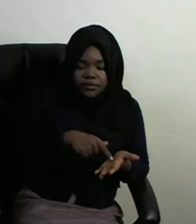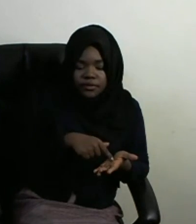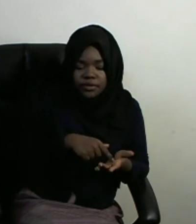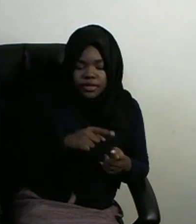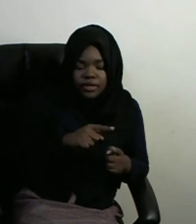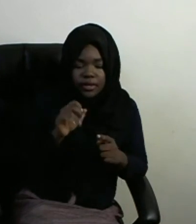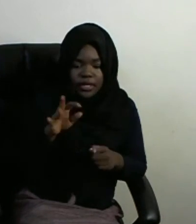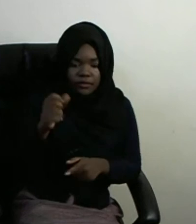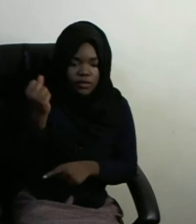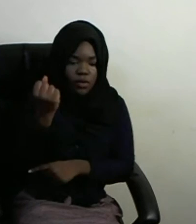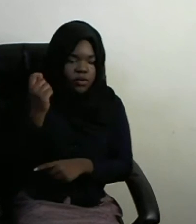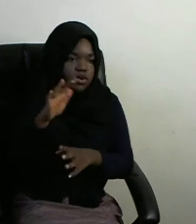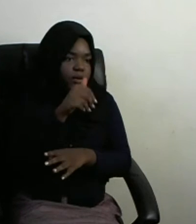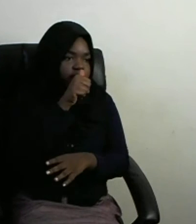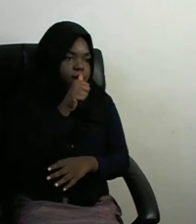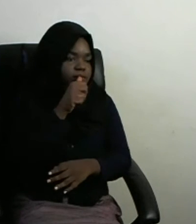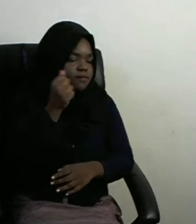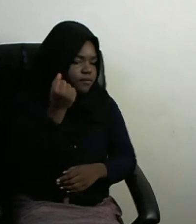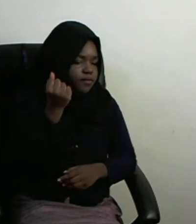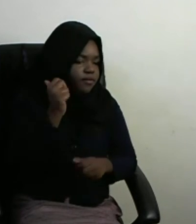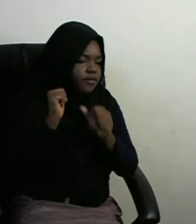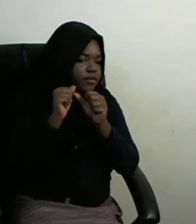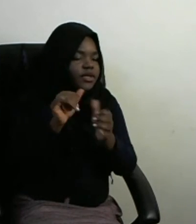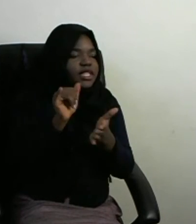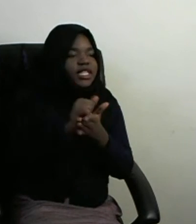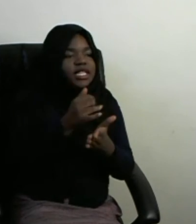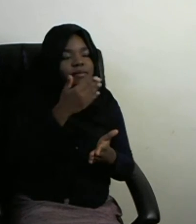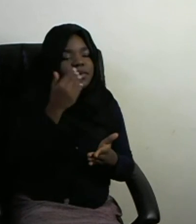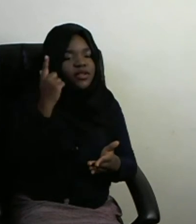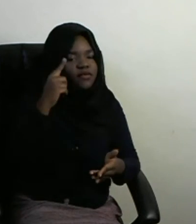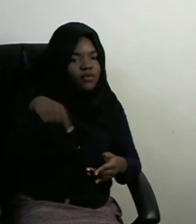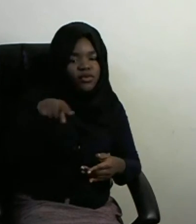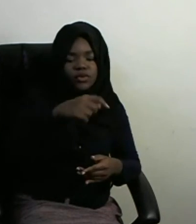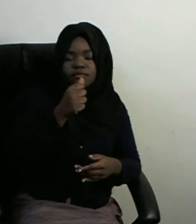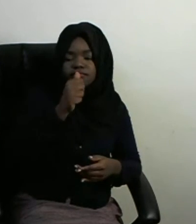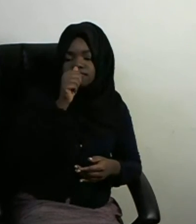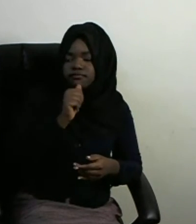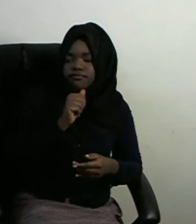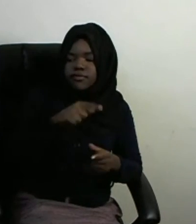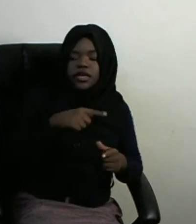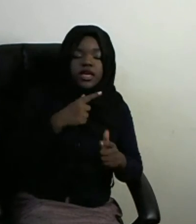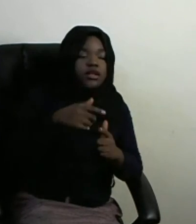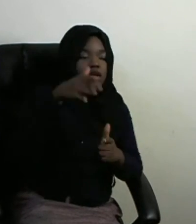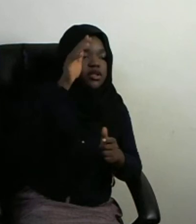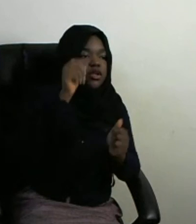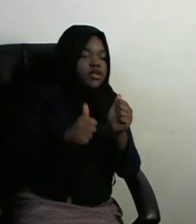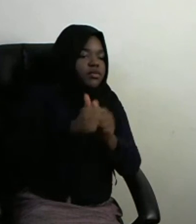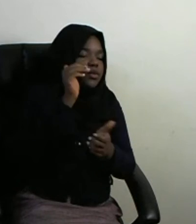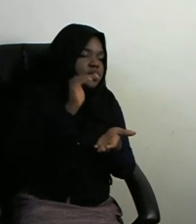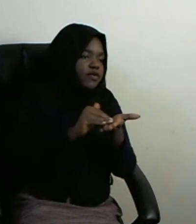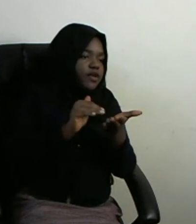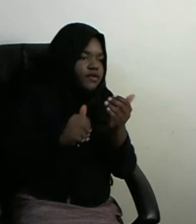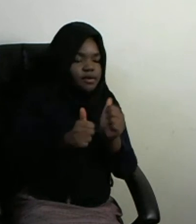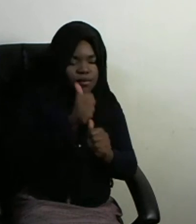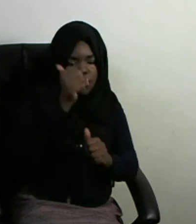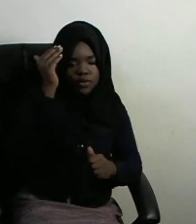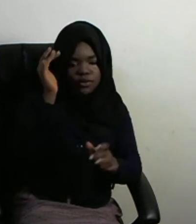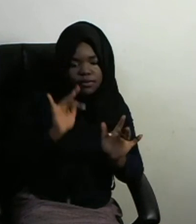you hold on to your patience, this is better for you, and Allah is oft forgiving,